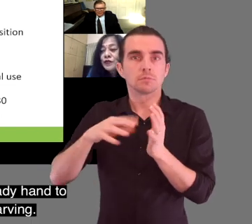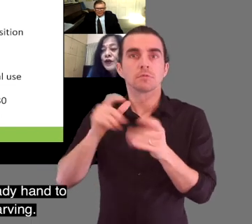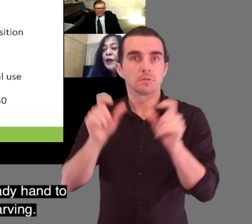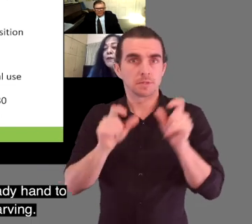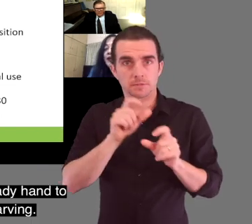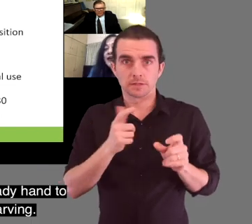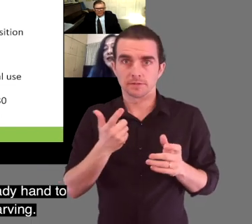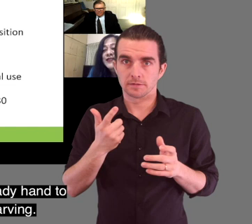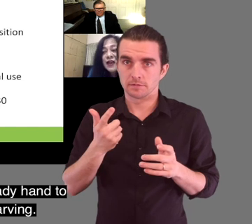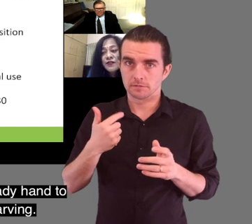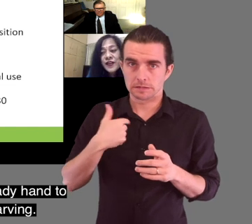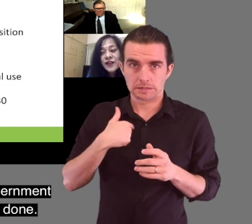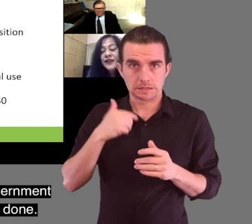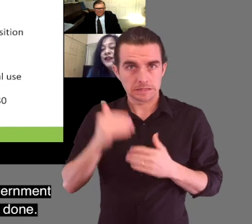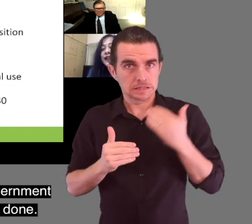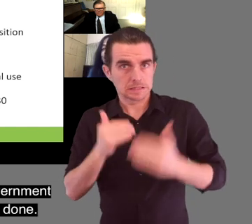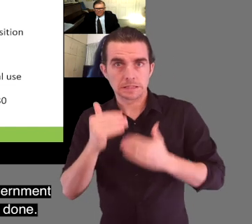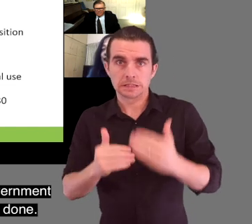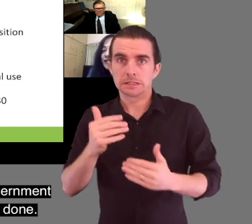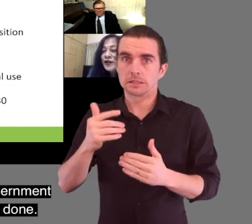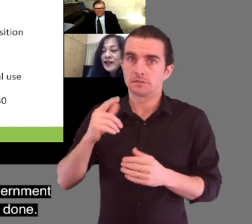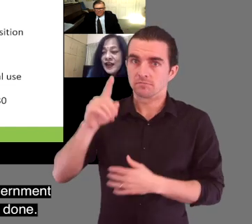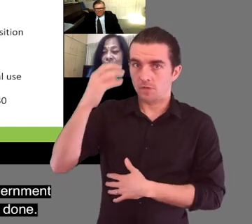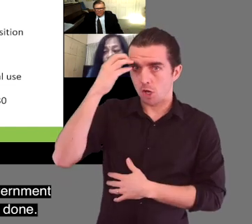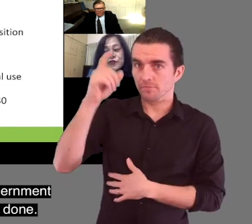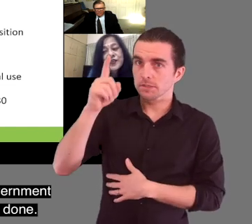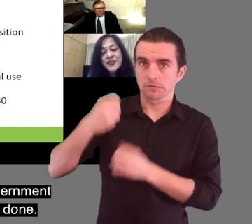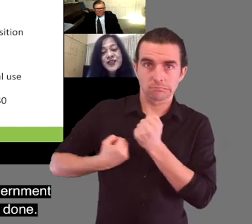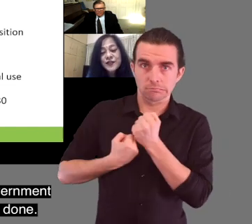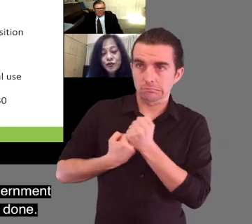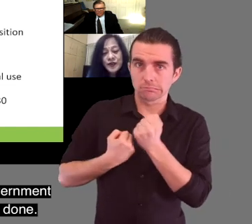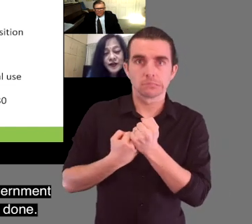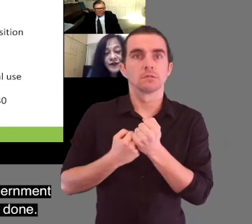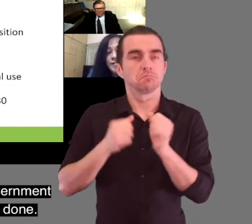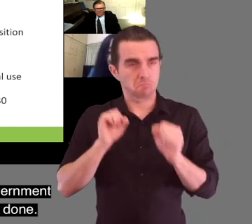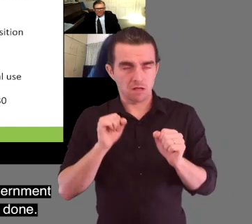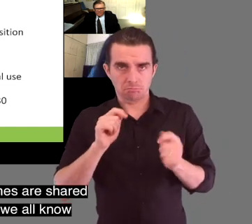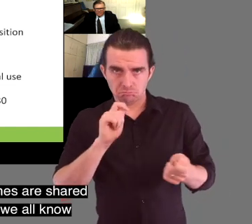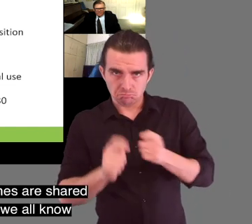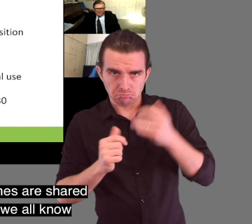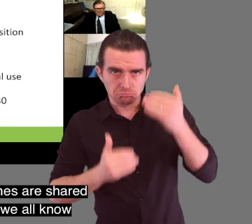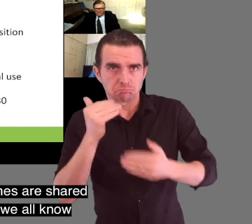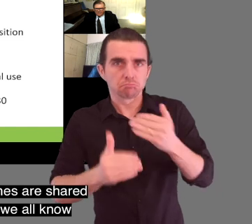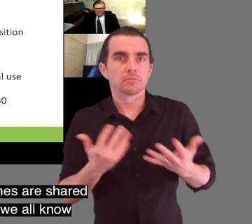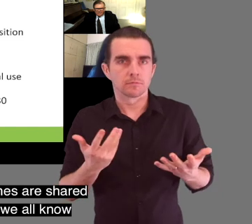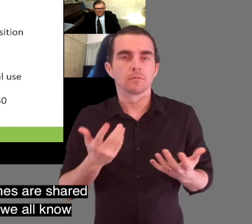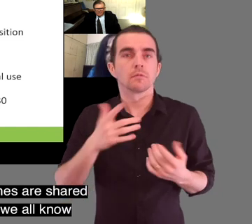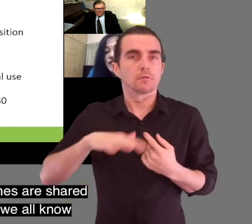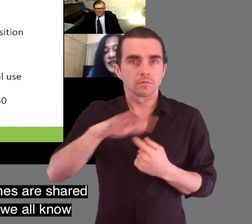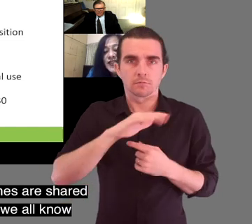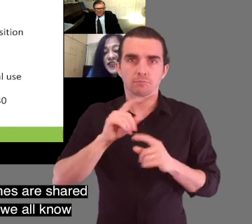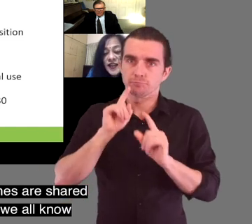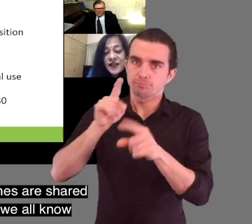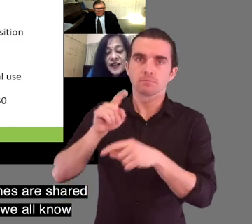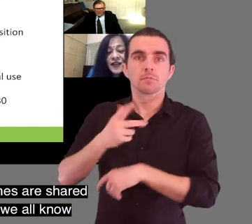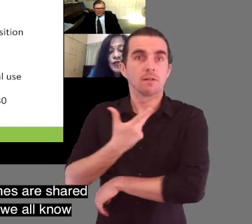mouth. Many are starving. They're living on government aid. So this needs to be done. Ensure resources and vaccines